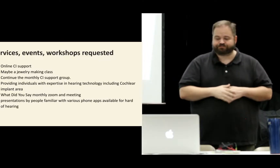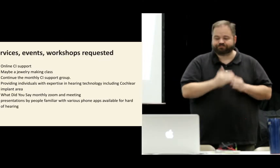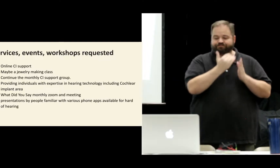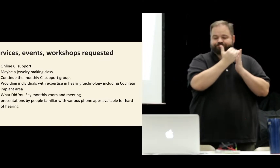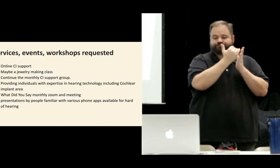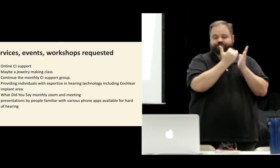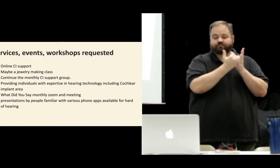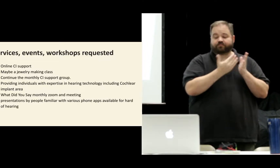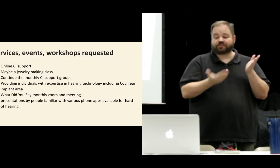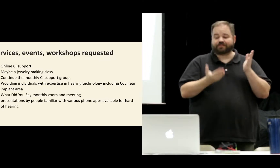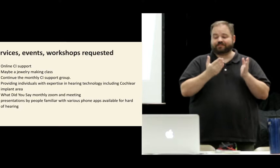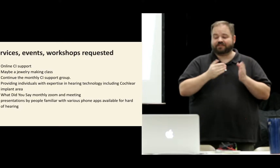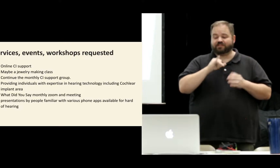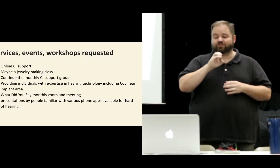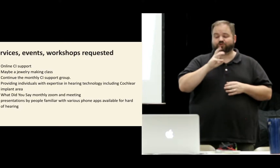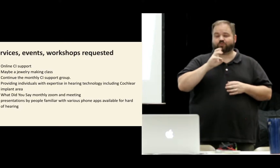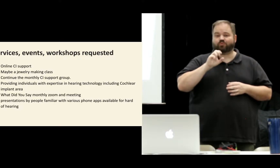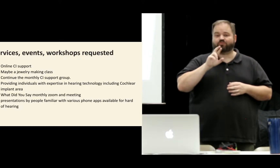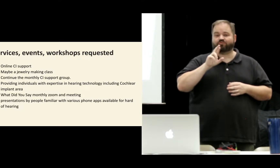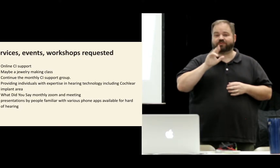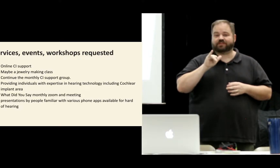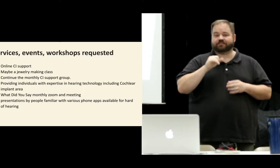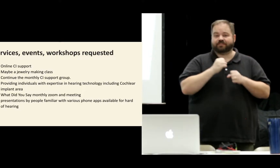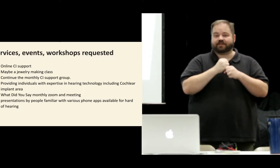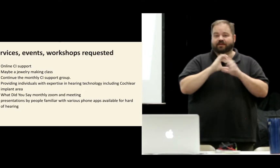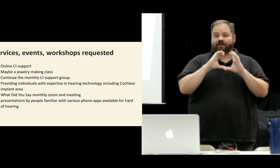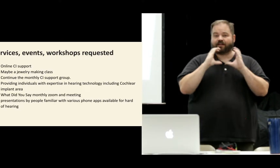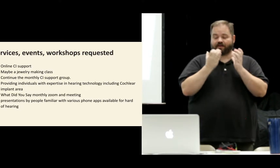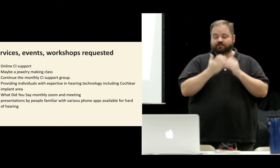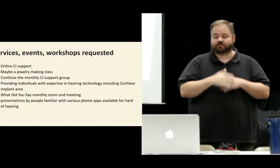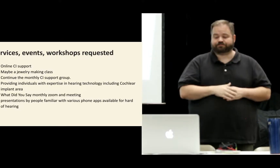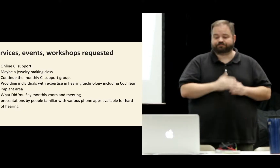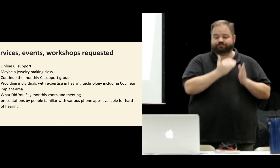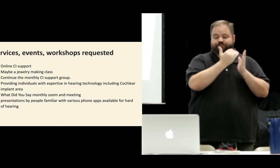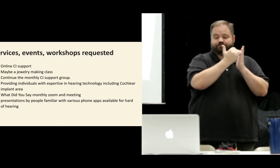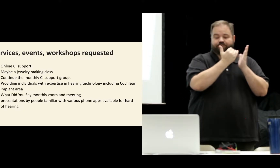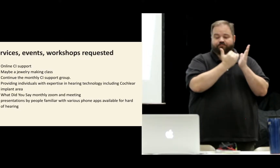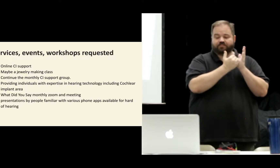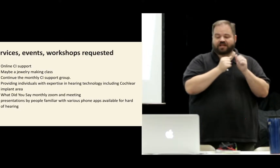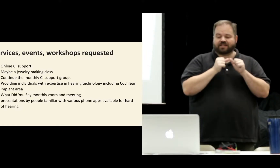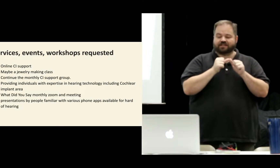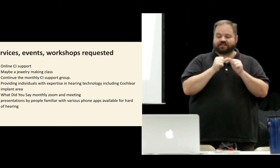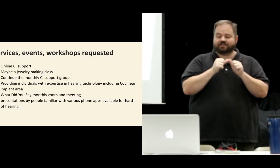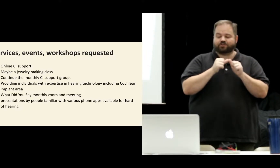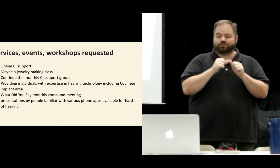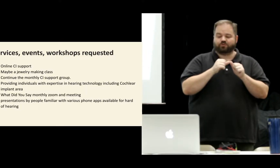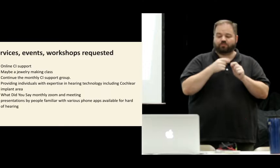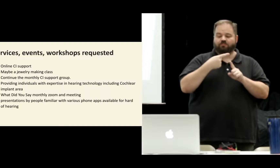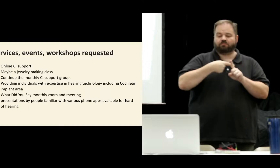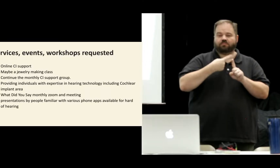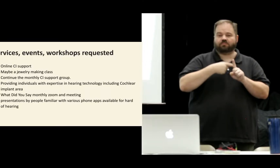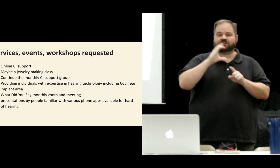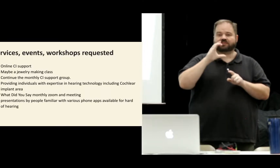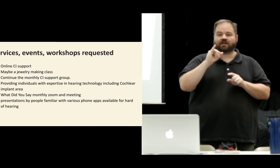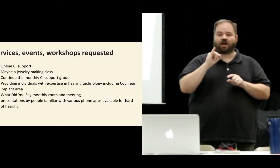CI support. The other suggestion was perhaps a jewelry making class, to continue